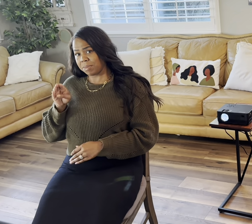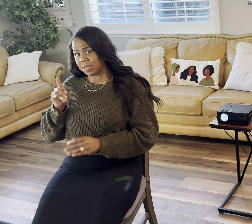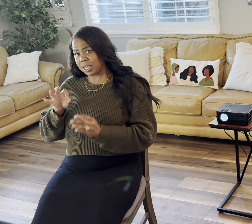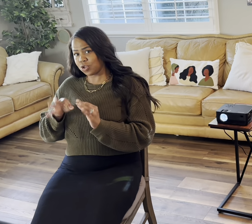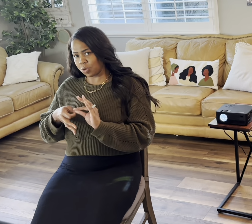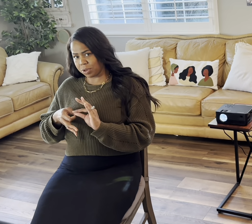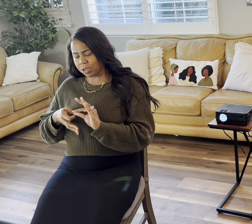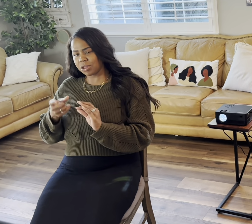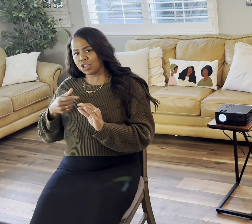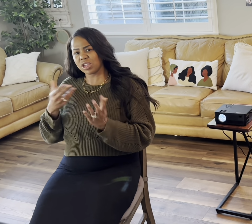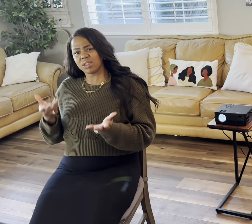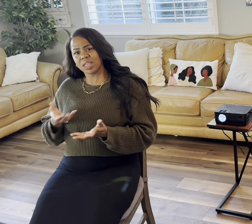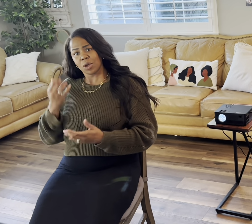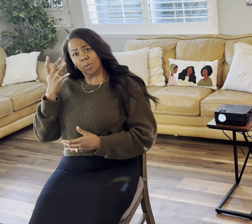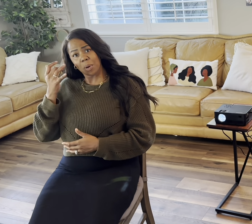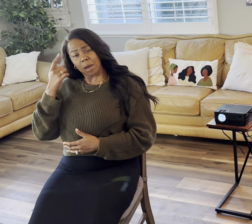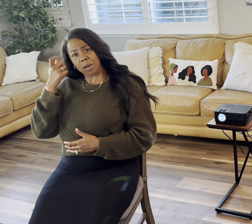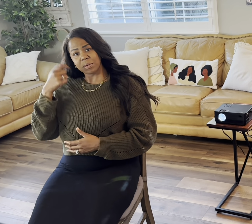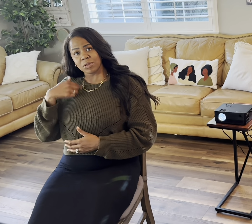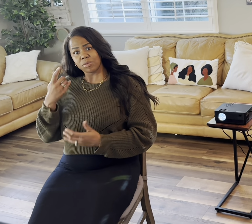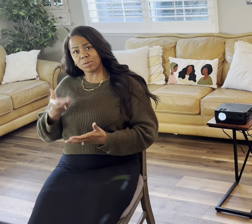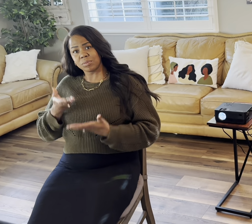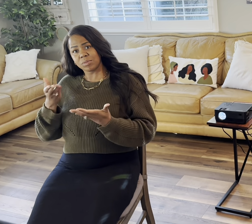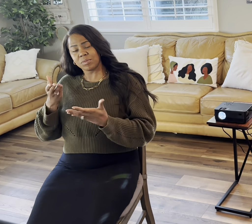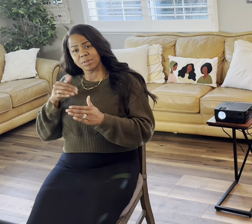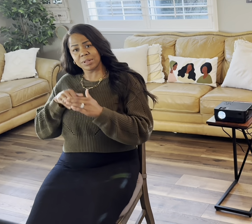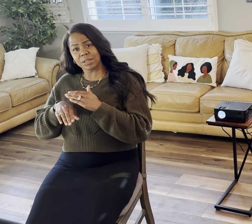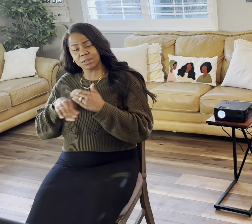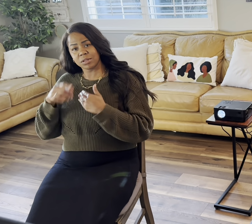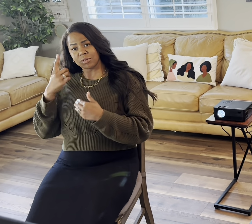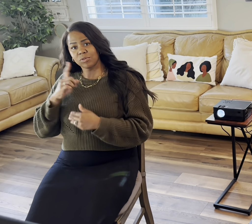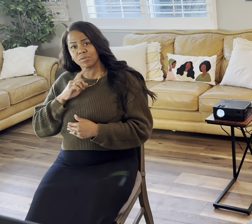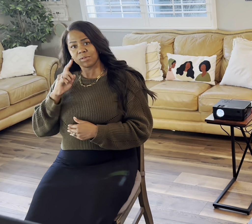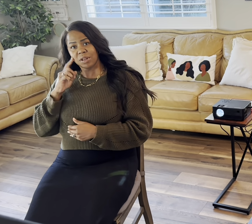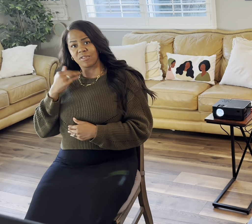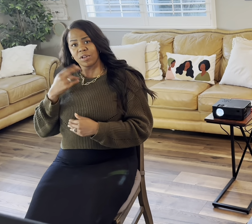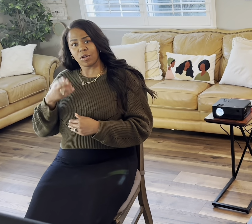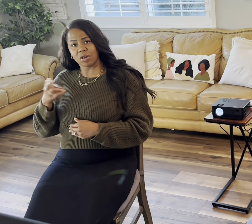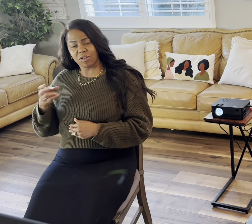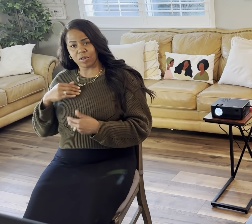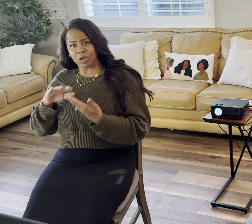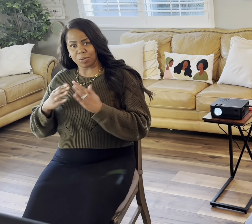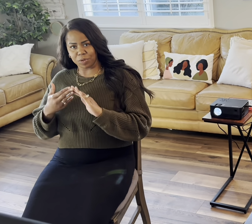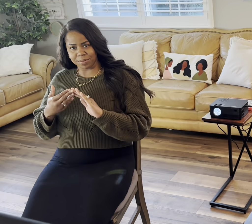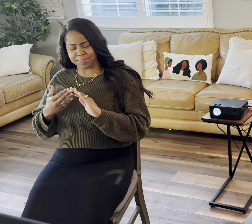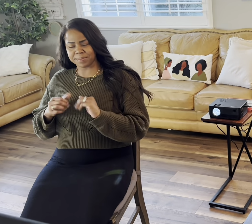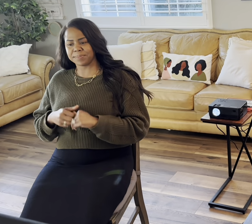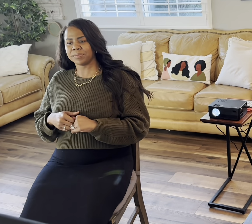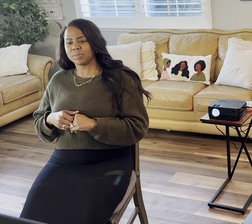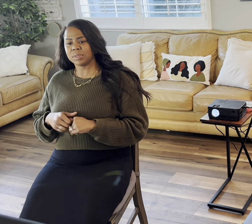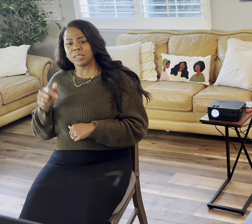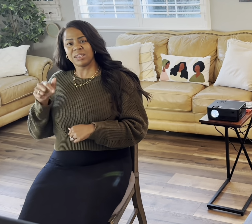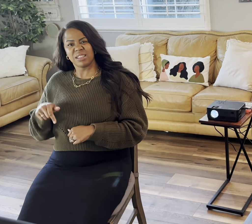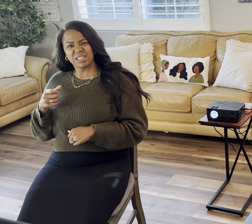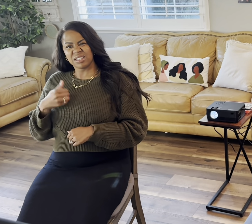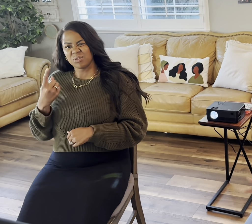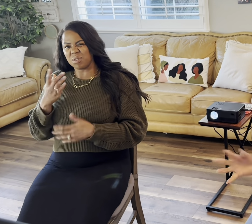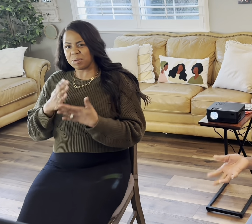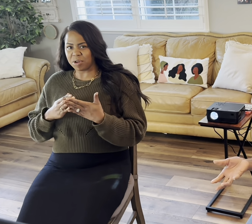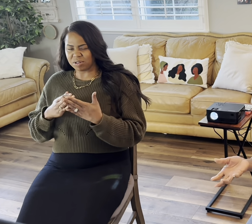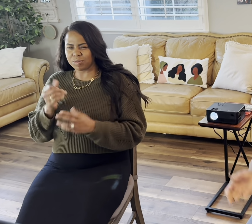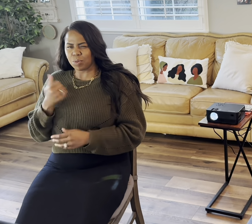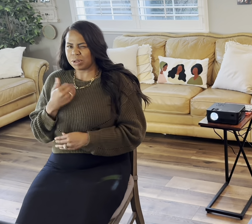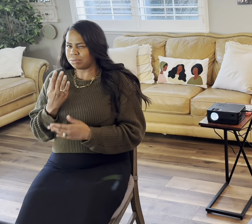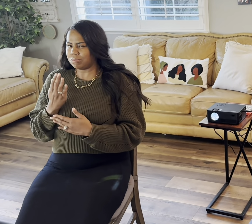here to provide services to our deaf and hard of hearing community. This is just a part, actually a